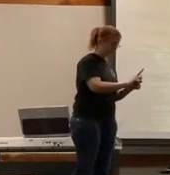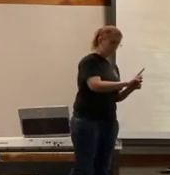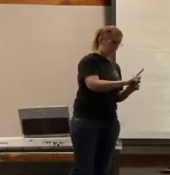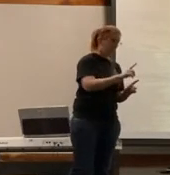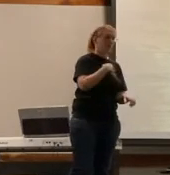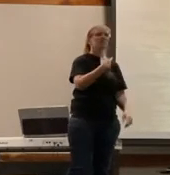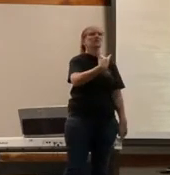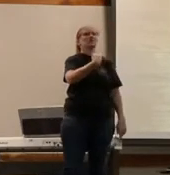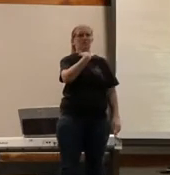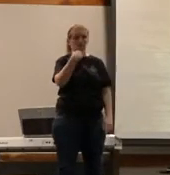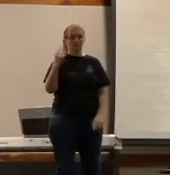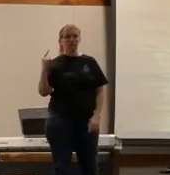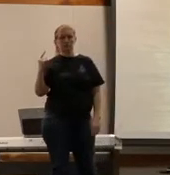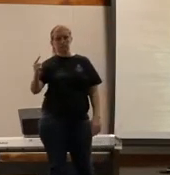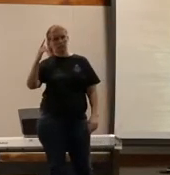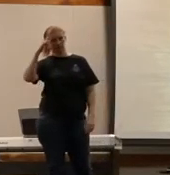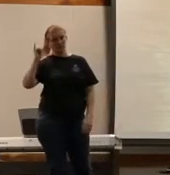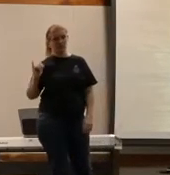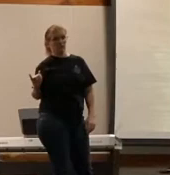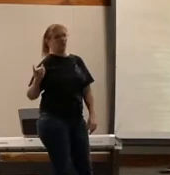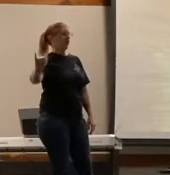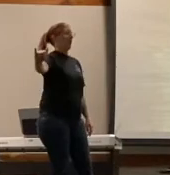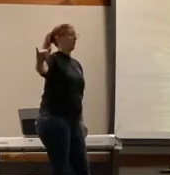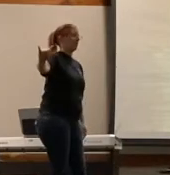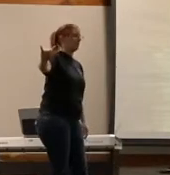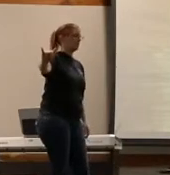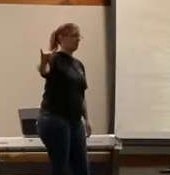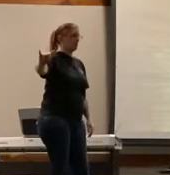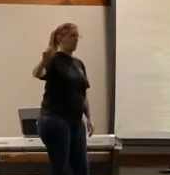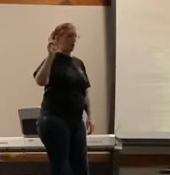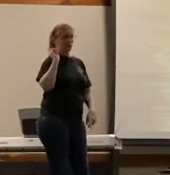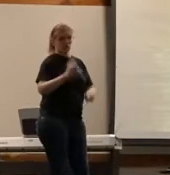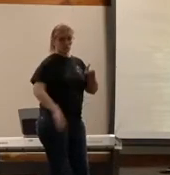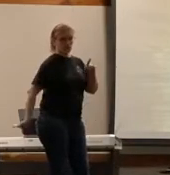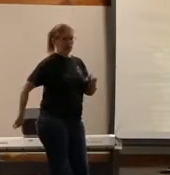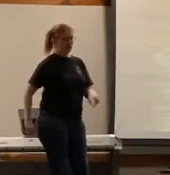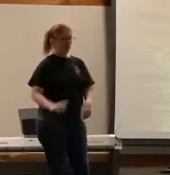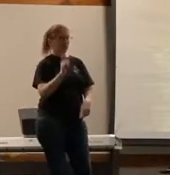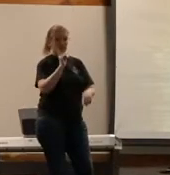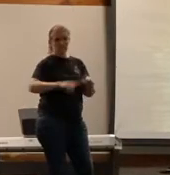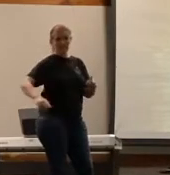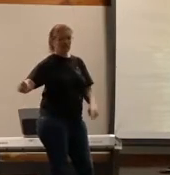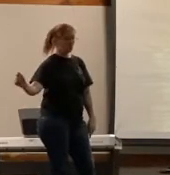stuck on an uneven street for the rest of my life. It's too late. I can't go back.